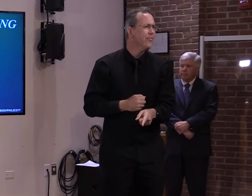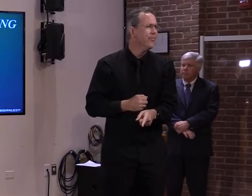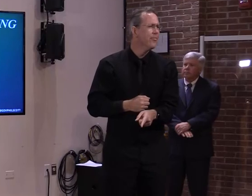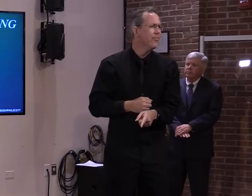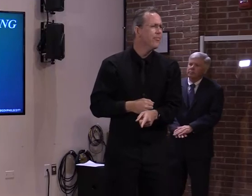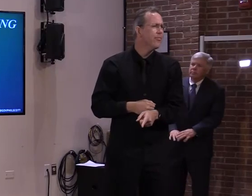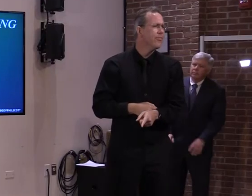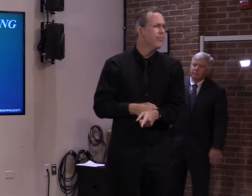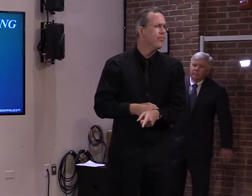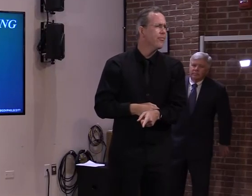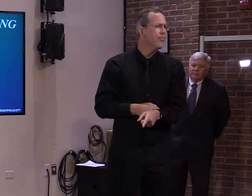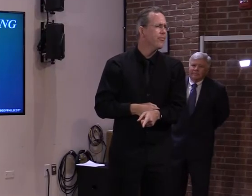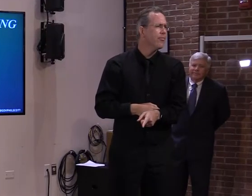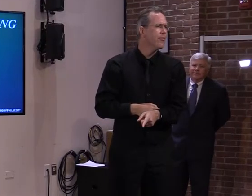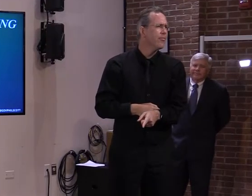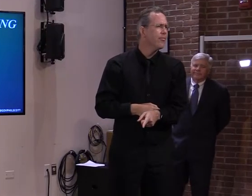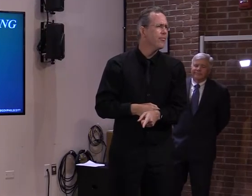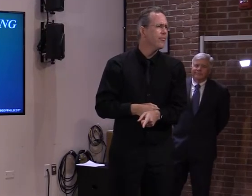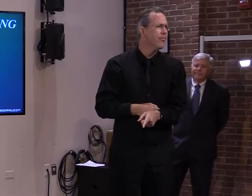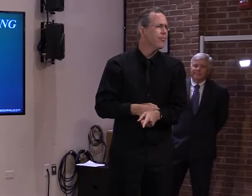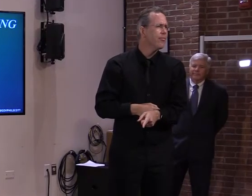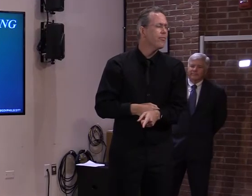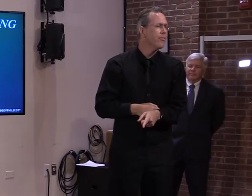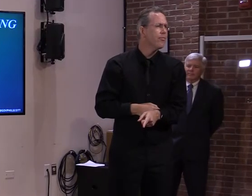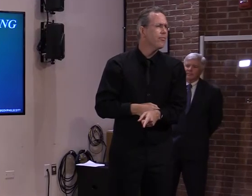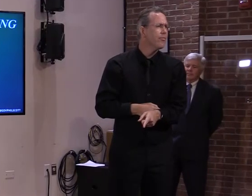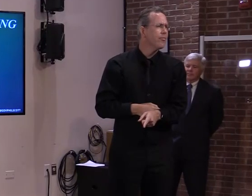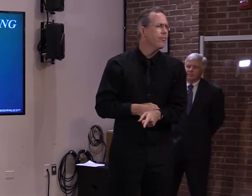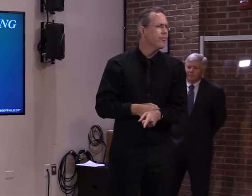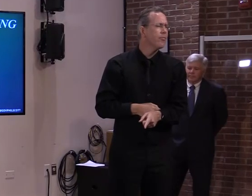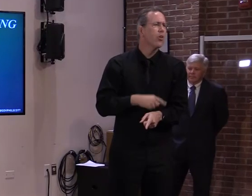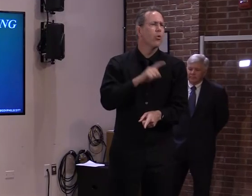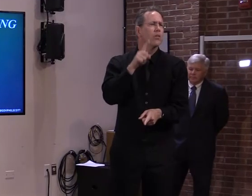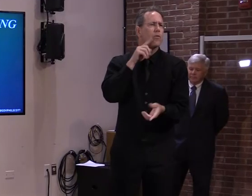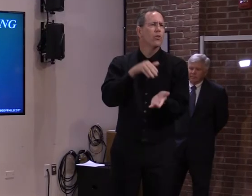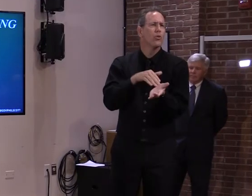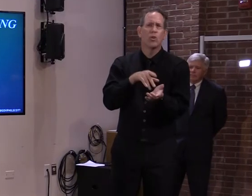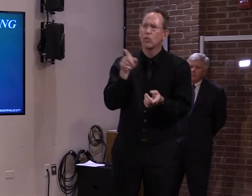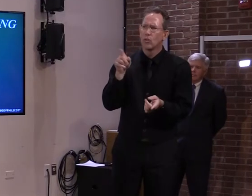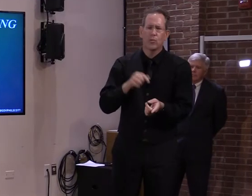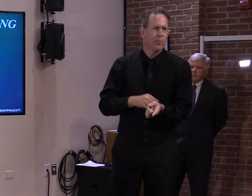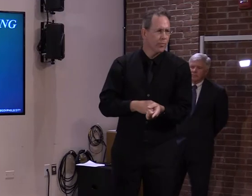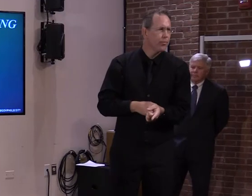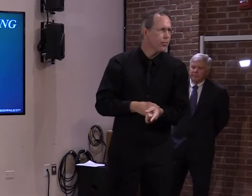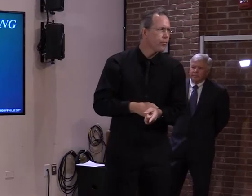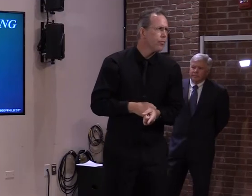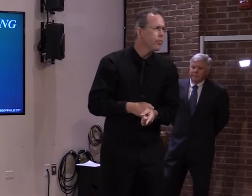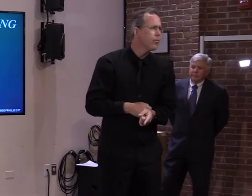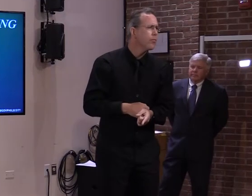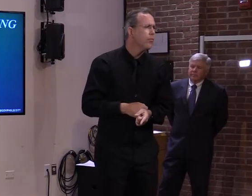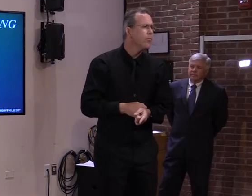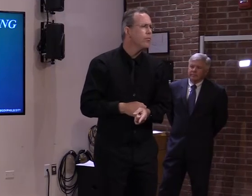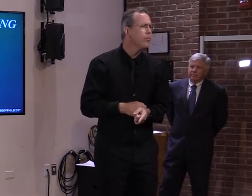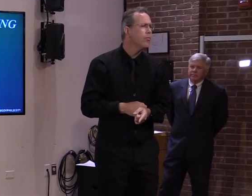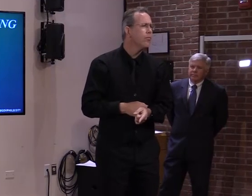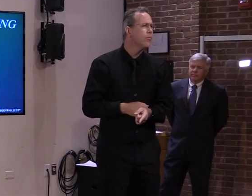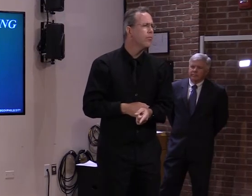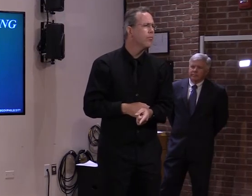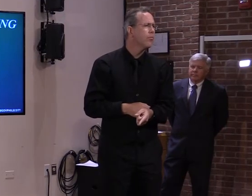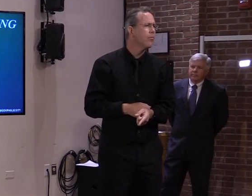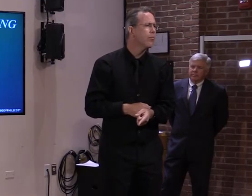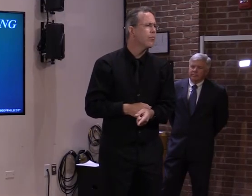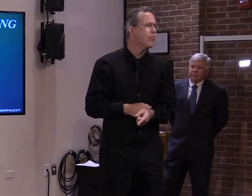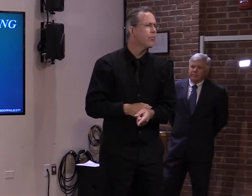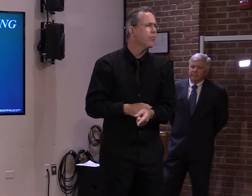room. Since lifting your restrictions last week, but continuing to